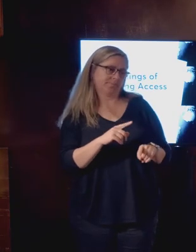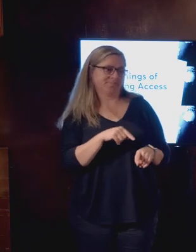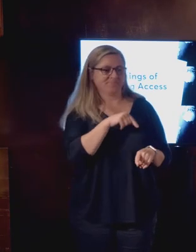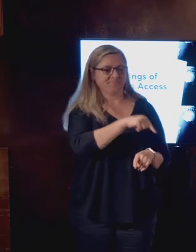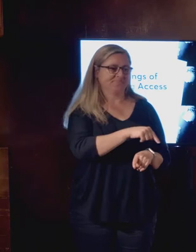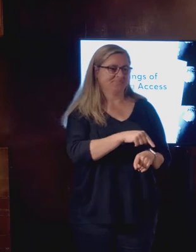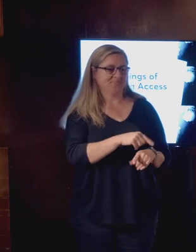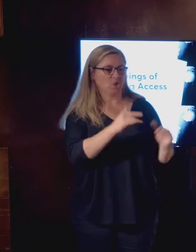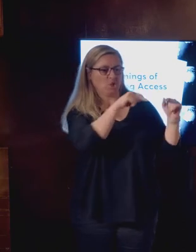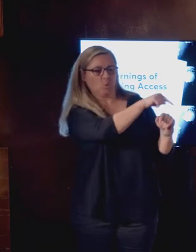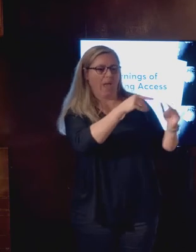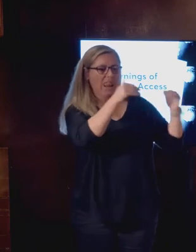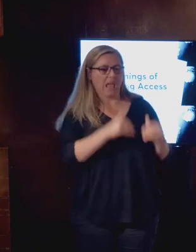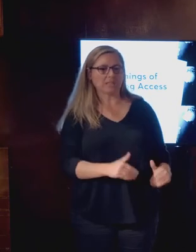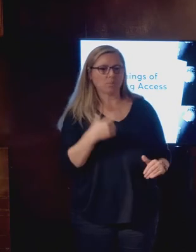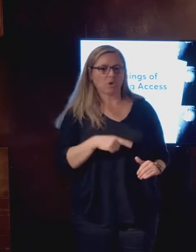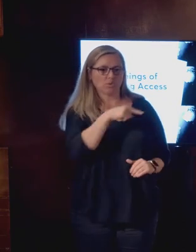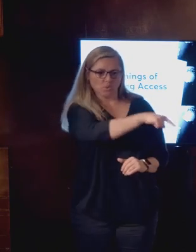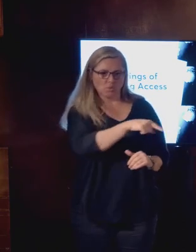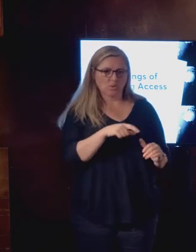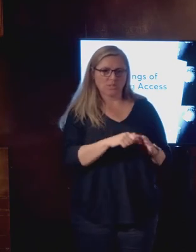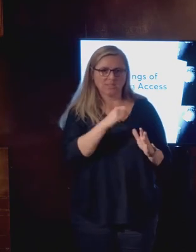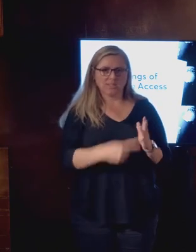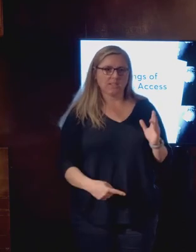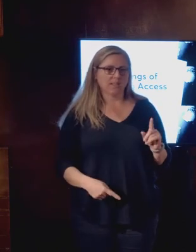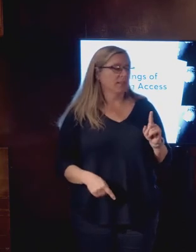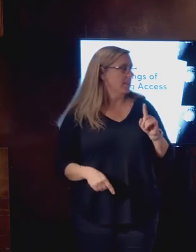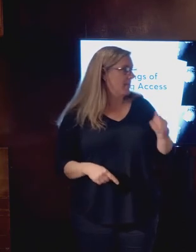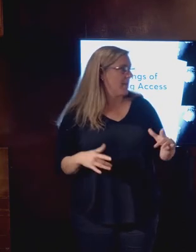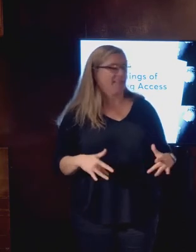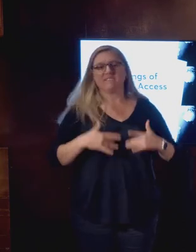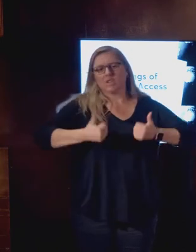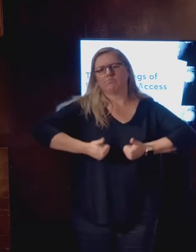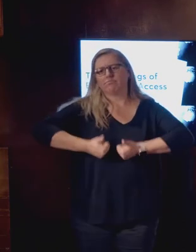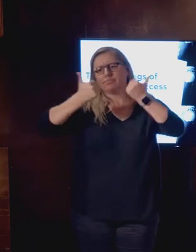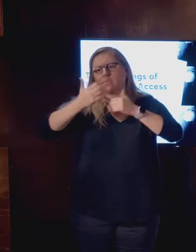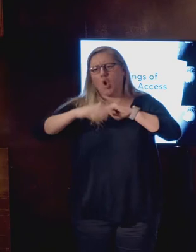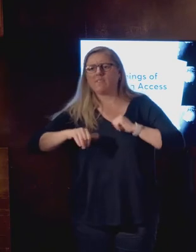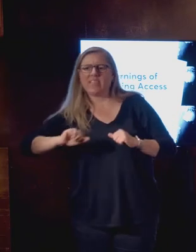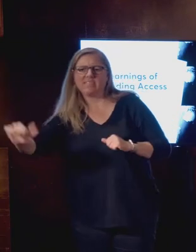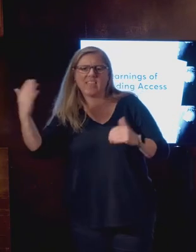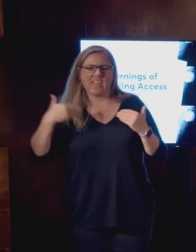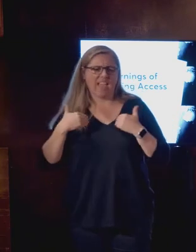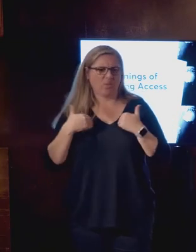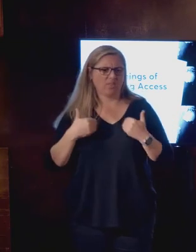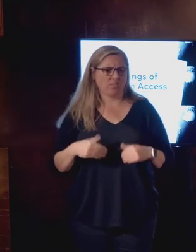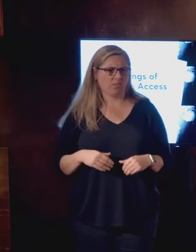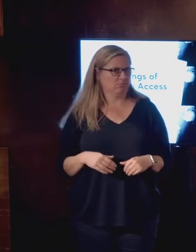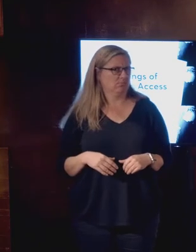Someone wrote the other day that my life story, it's a memoir, it makes them feel better about their own health.